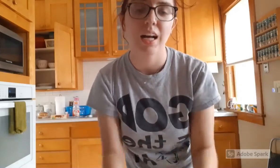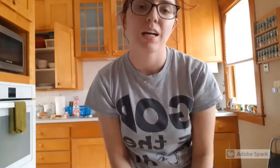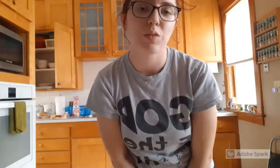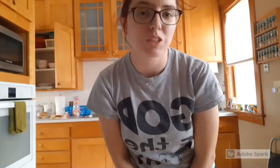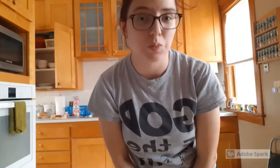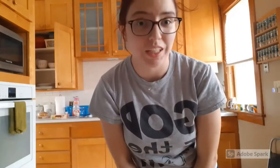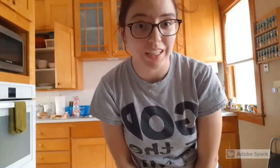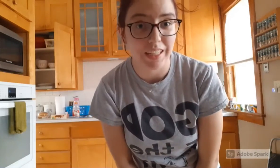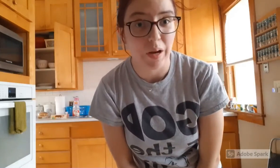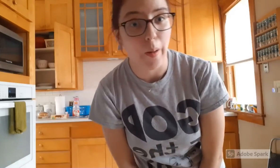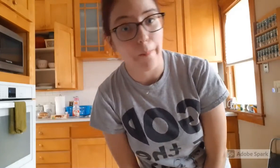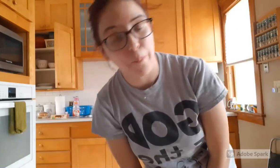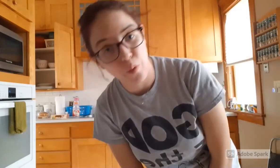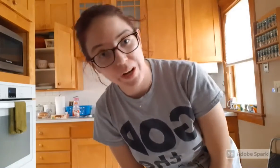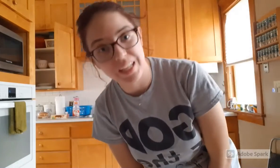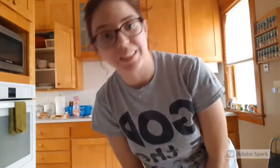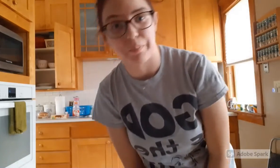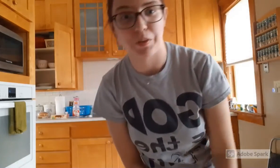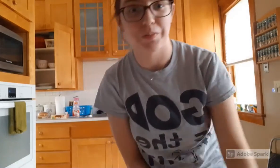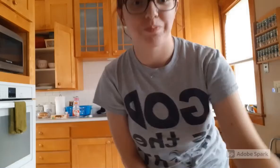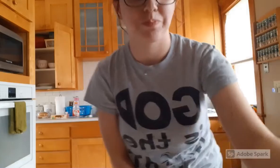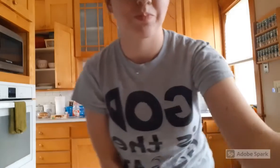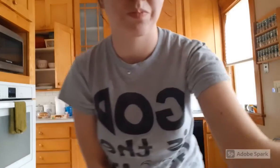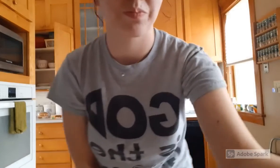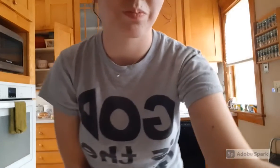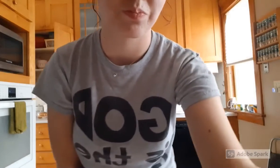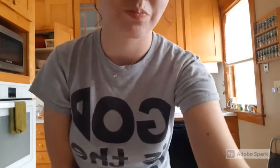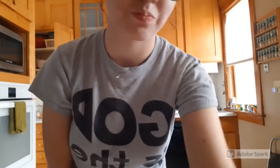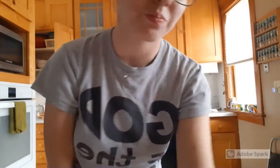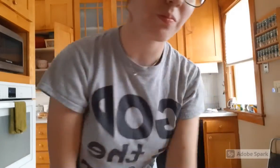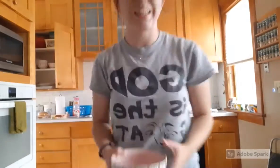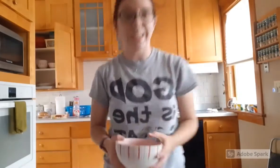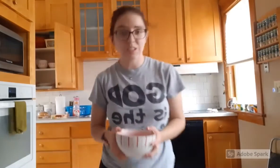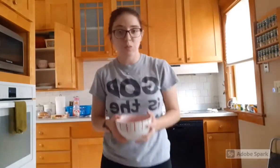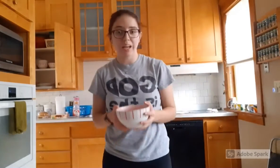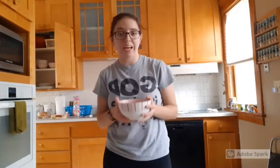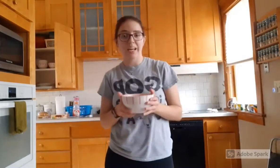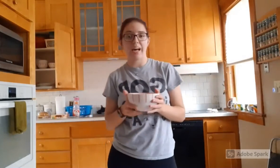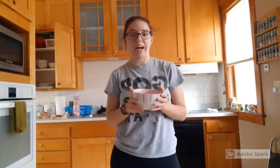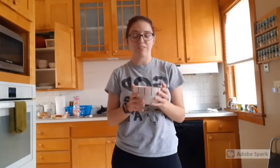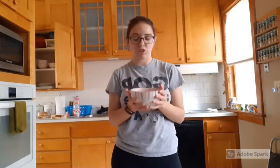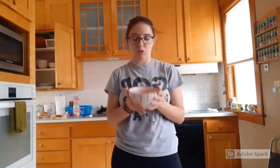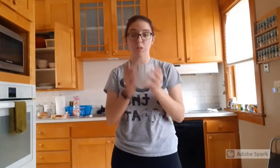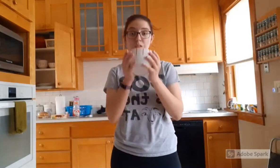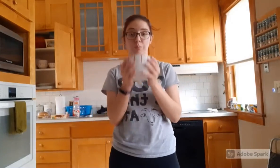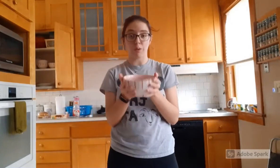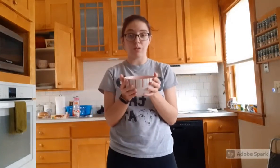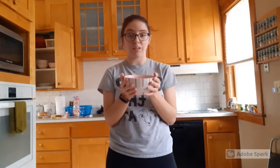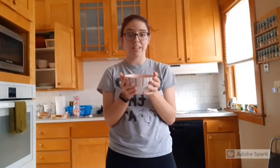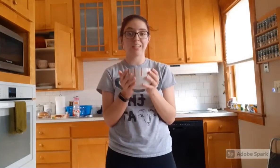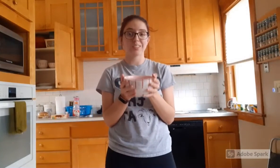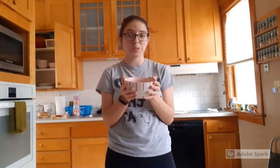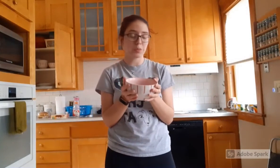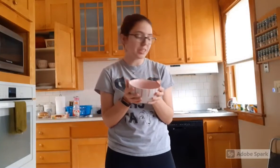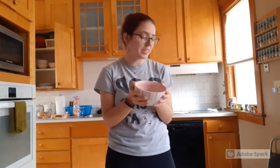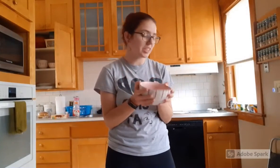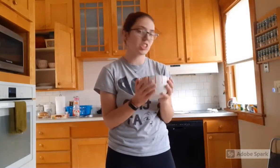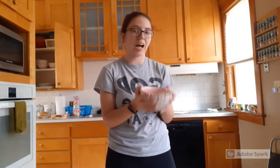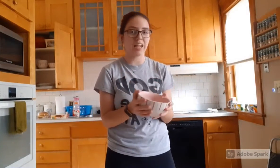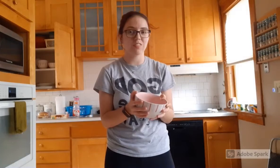which is pretty simple. The next one I have to show you is bowl, and it's super easy. It's kind of